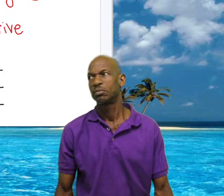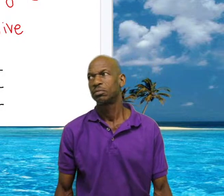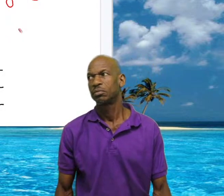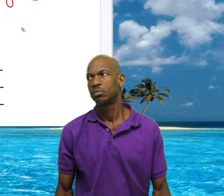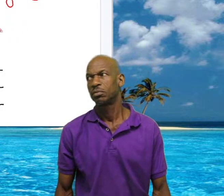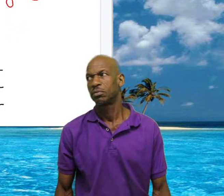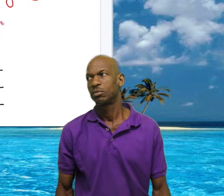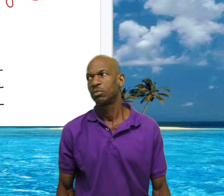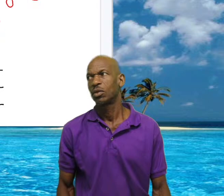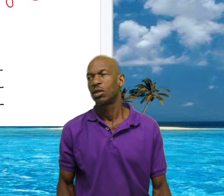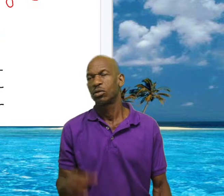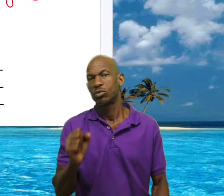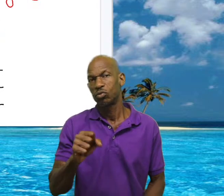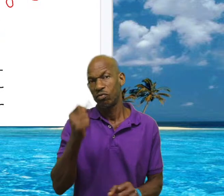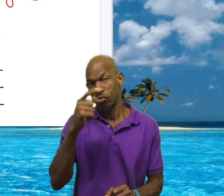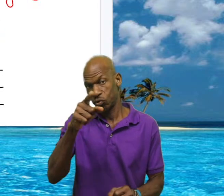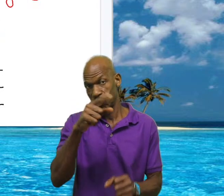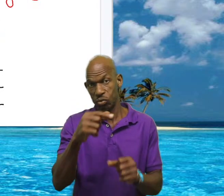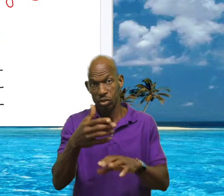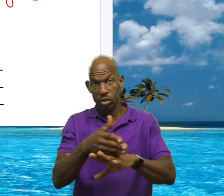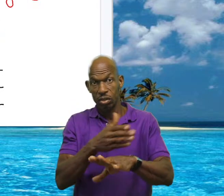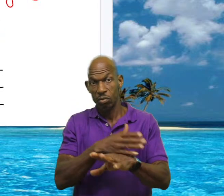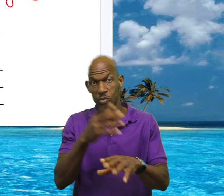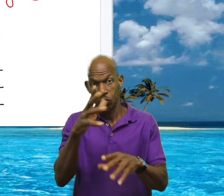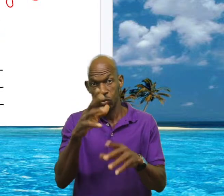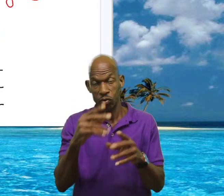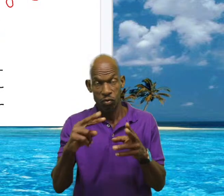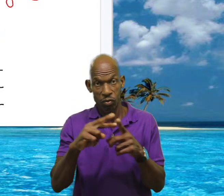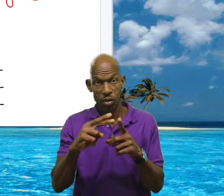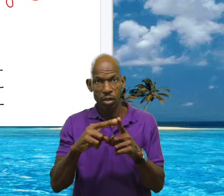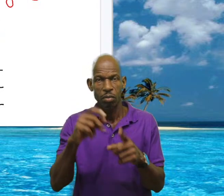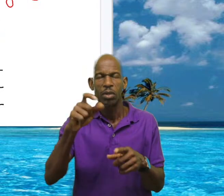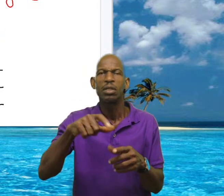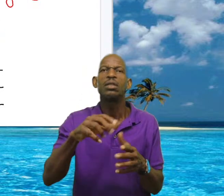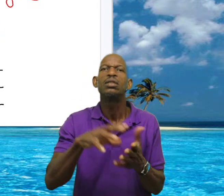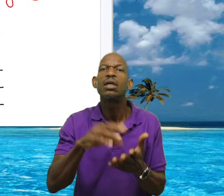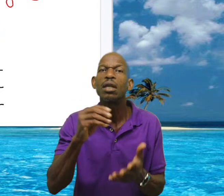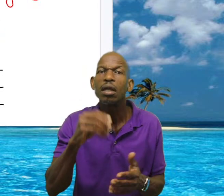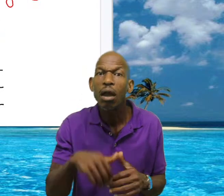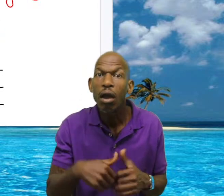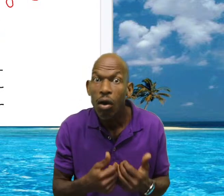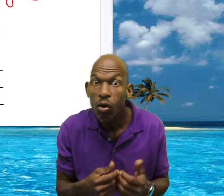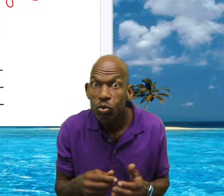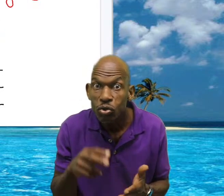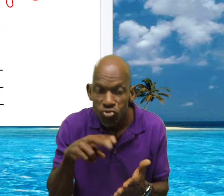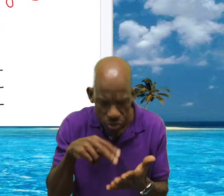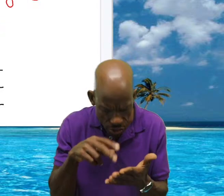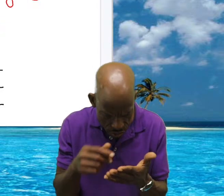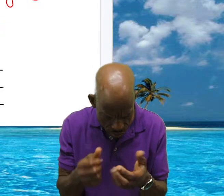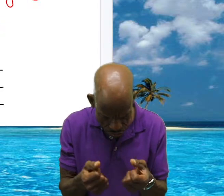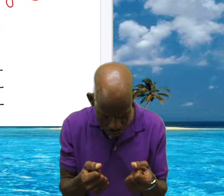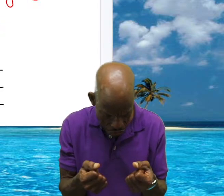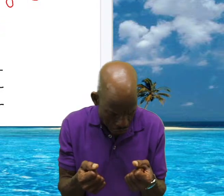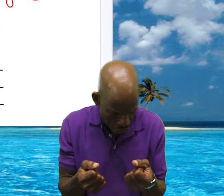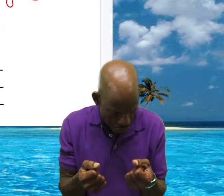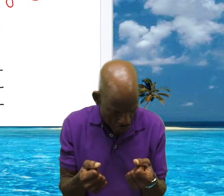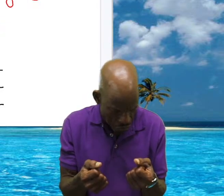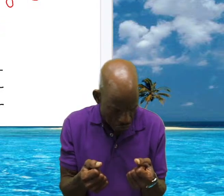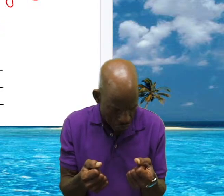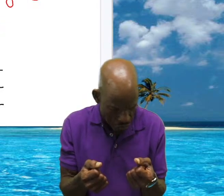And I know it is challenging for that person to do reading, to read and understand. But try to do the basic things.